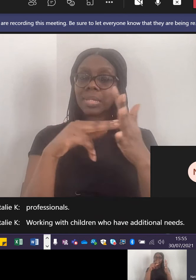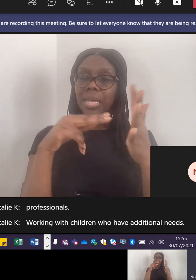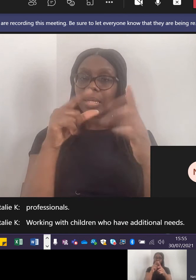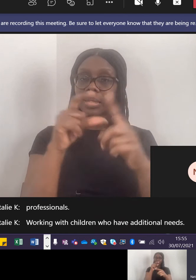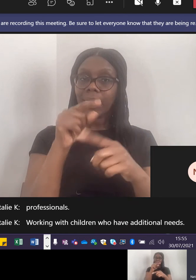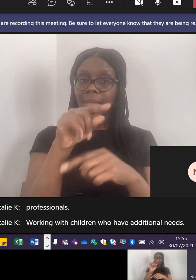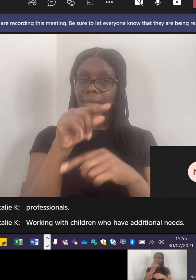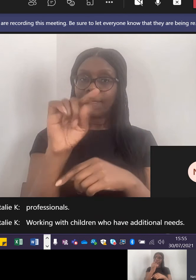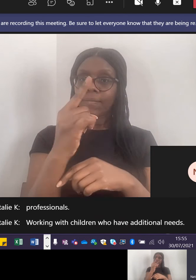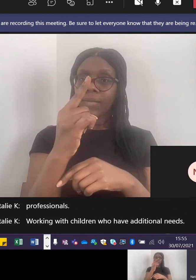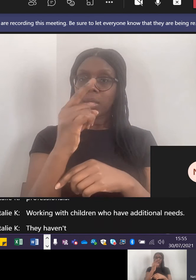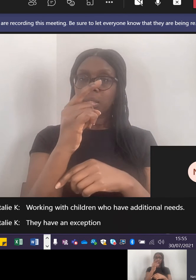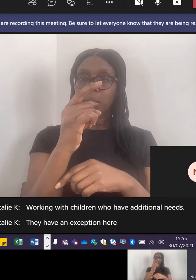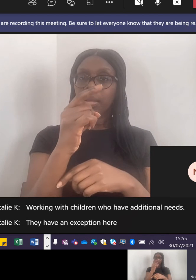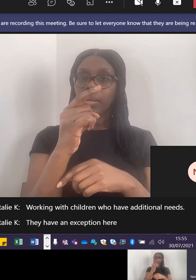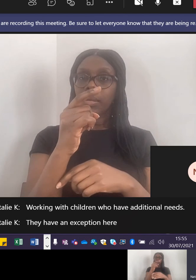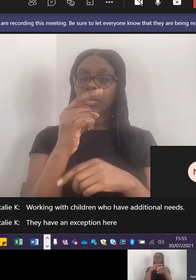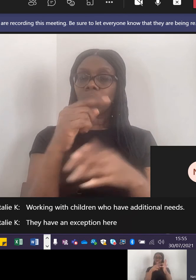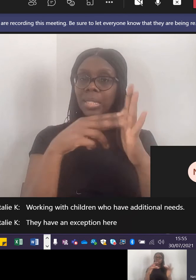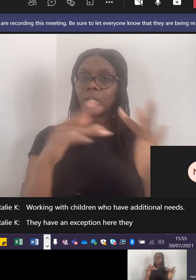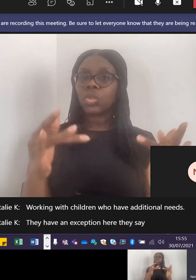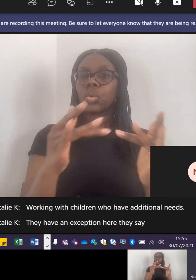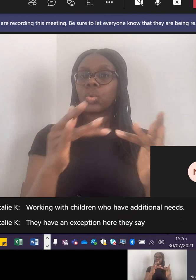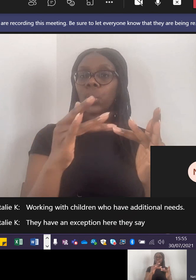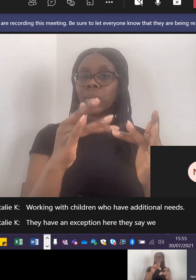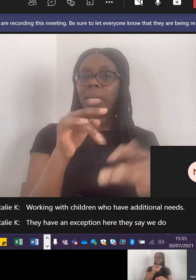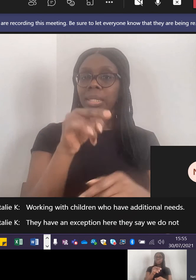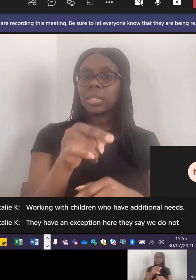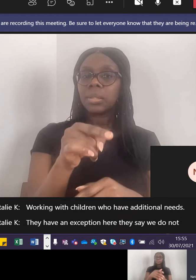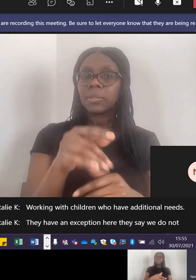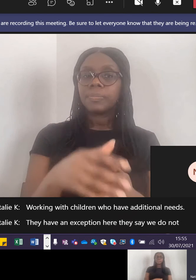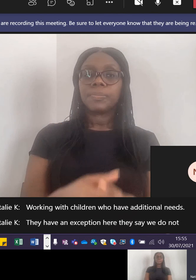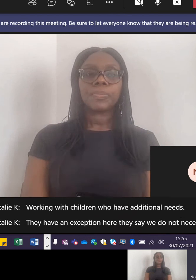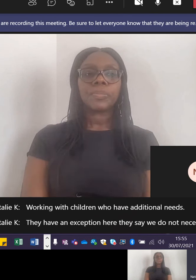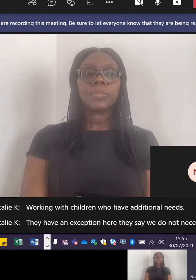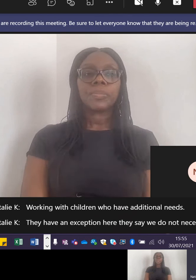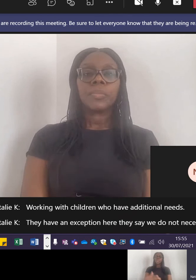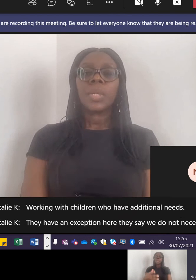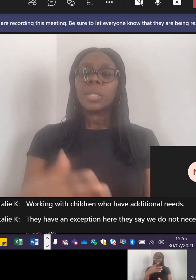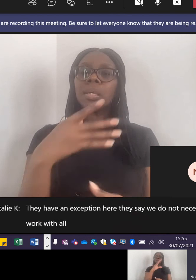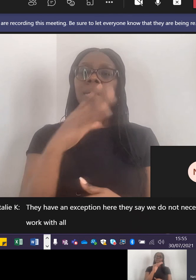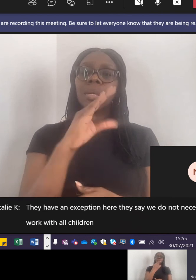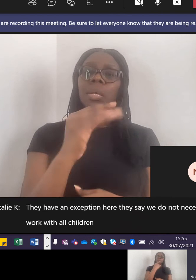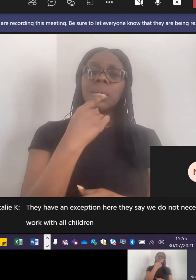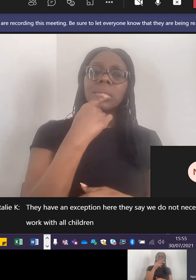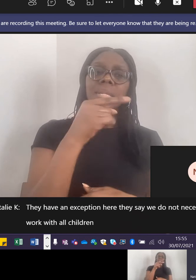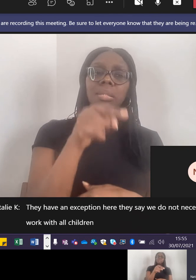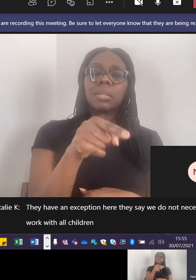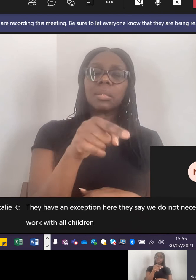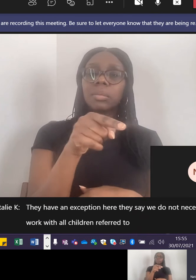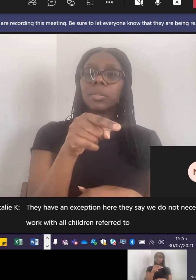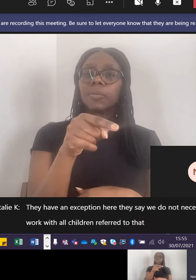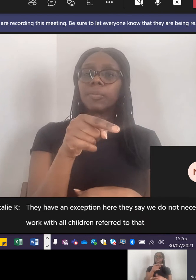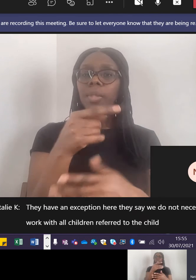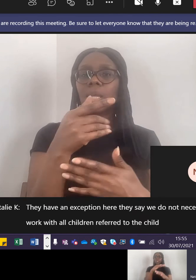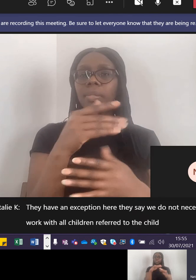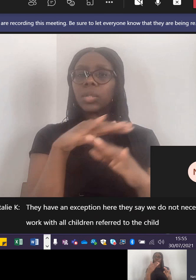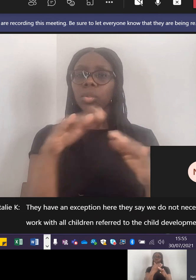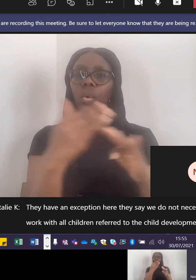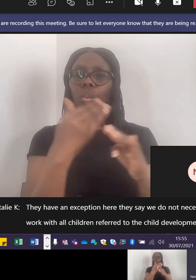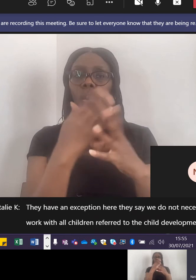They have an exception here. They say, we do not necessarily work with all children referred to the Child